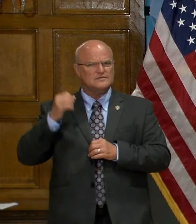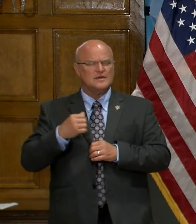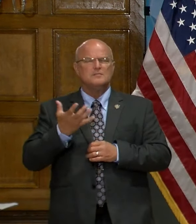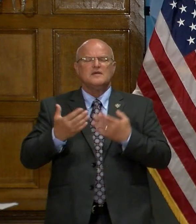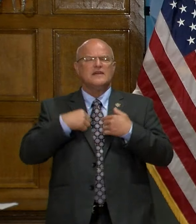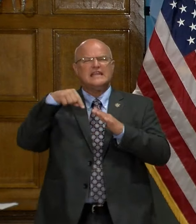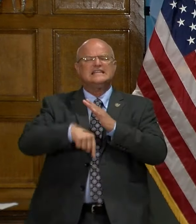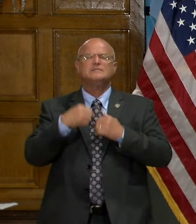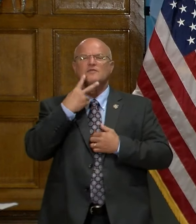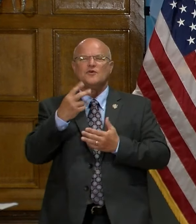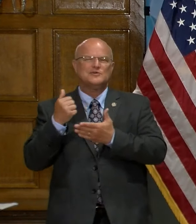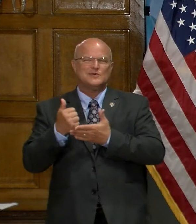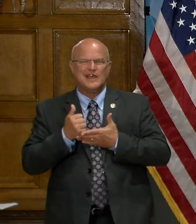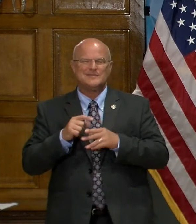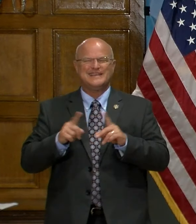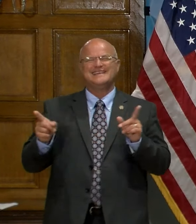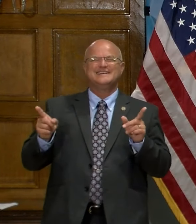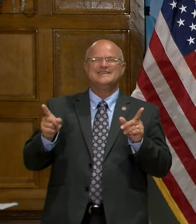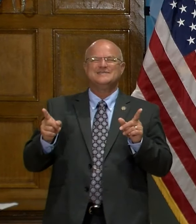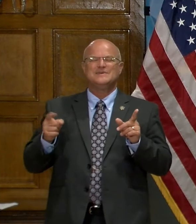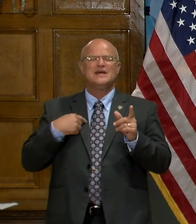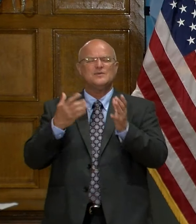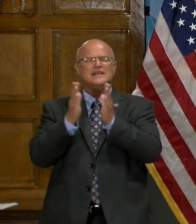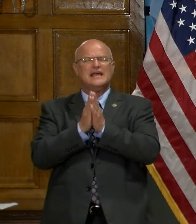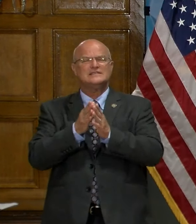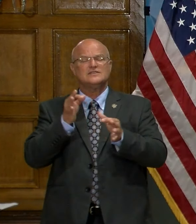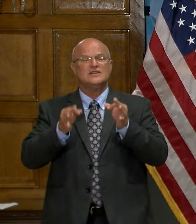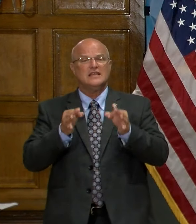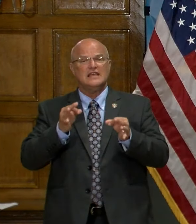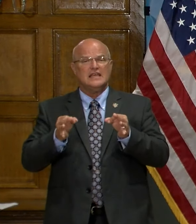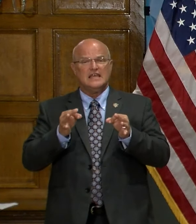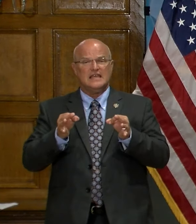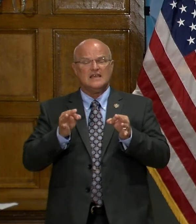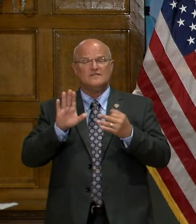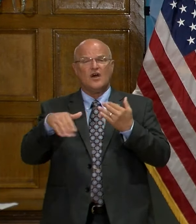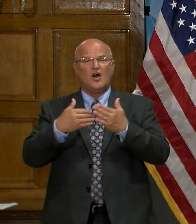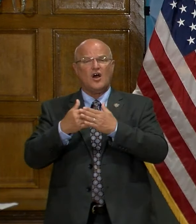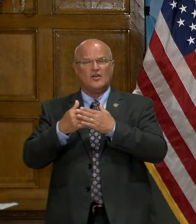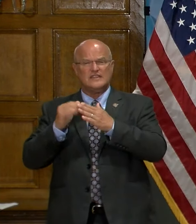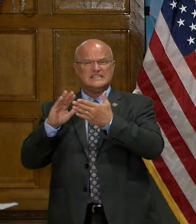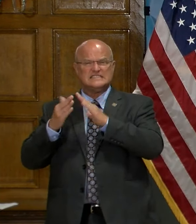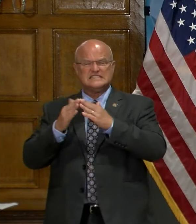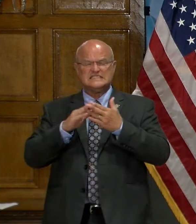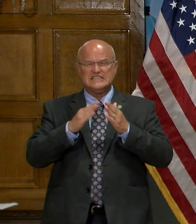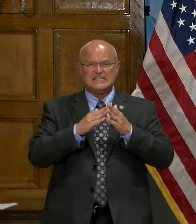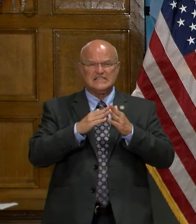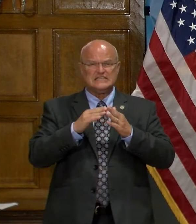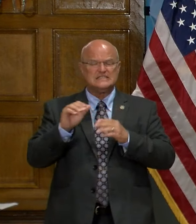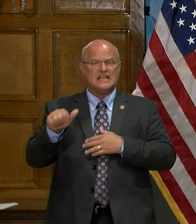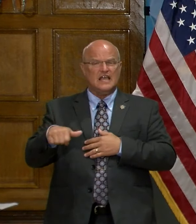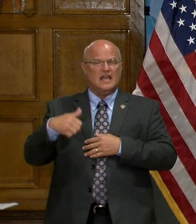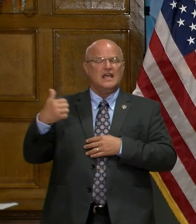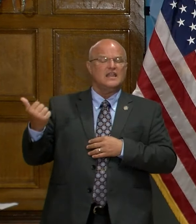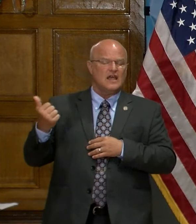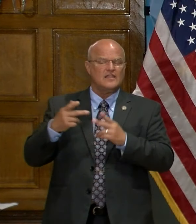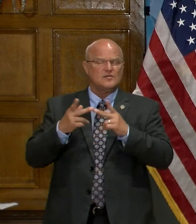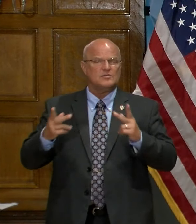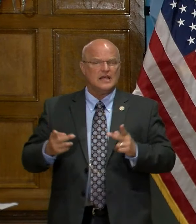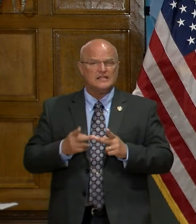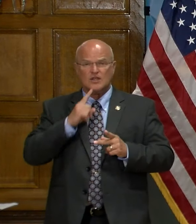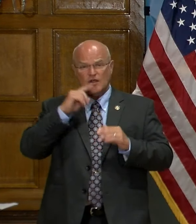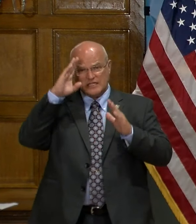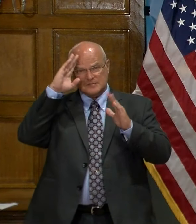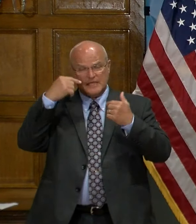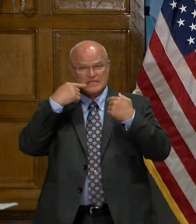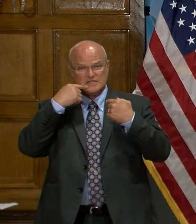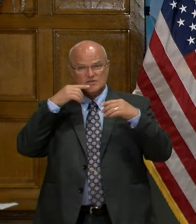help. But I wanted to ask you if other municipalities, and I'm aware of one other, are